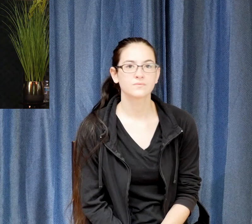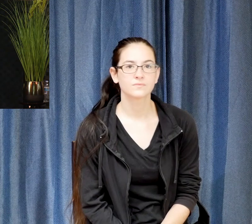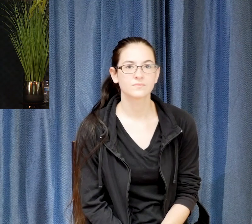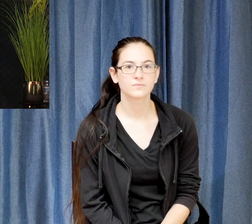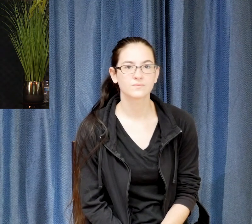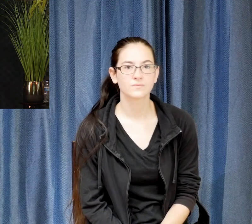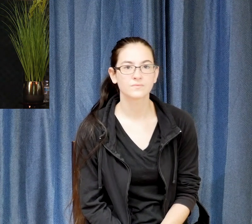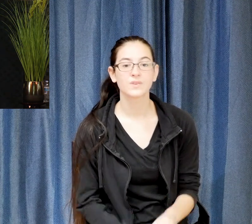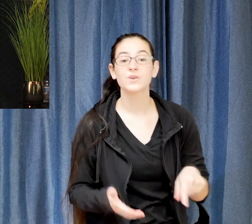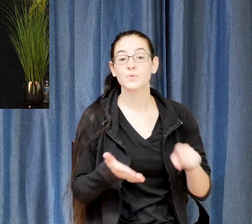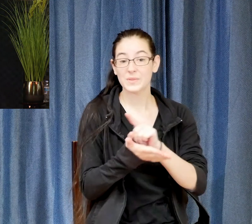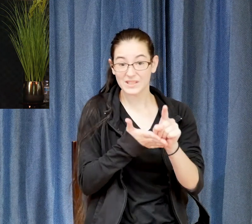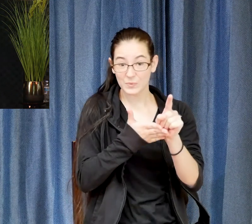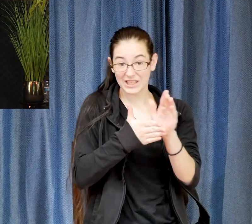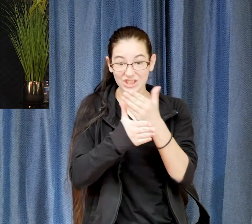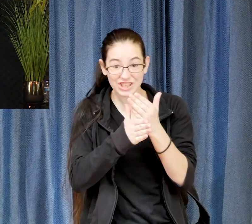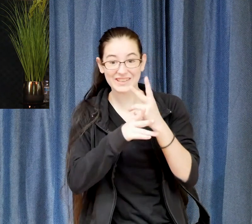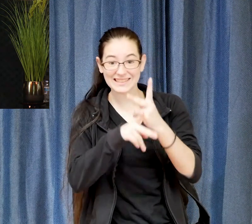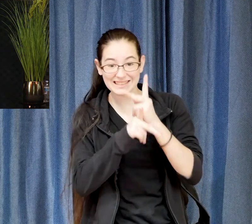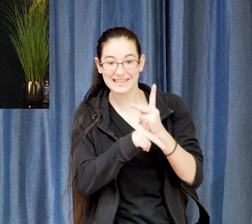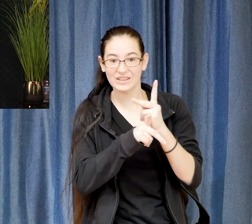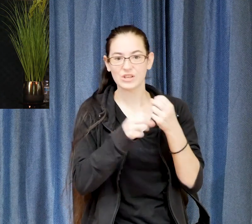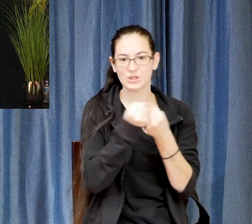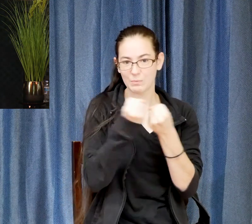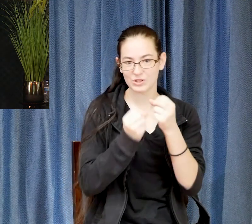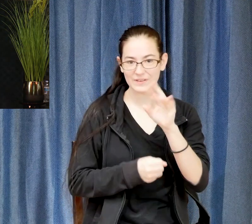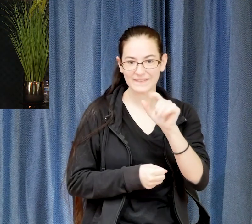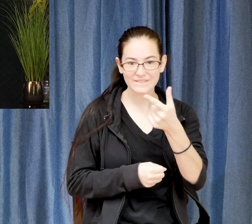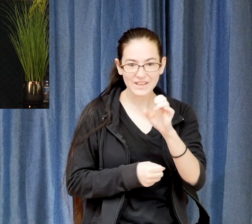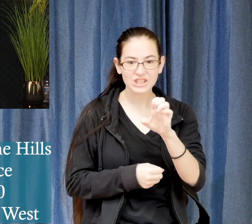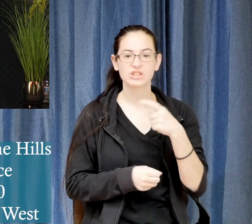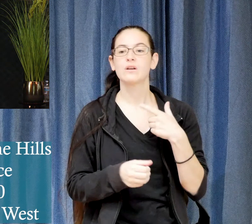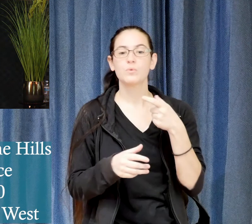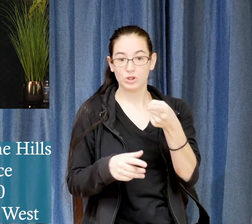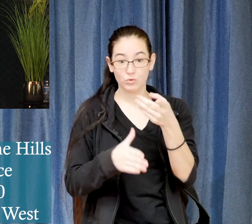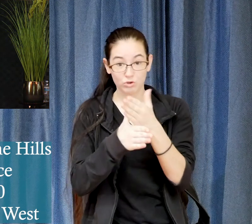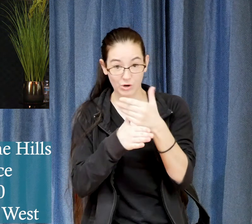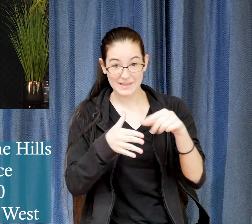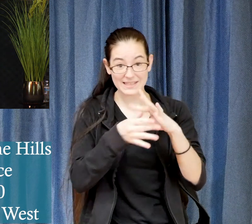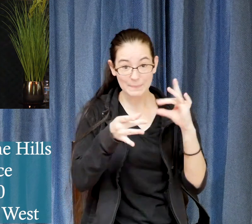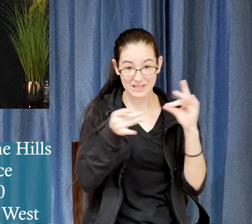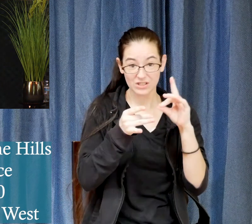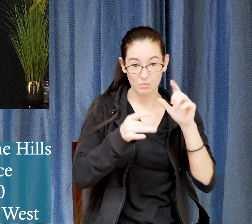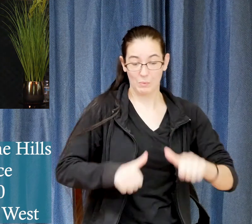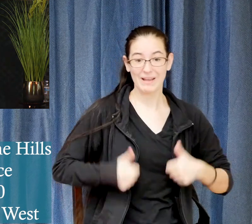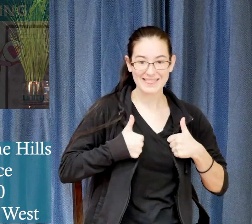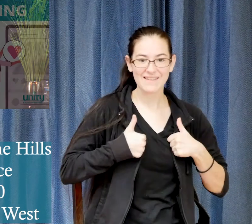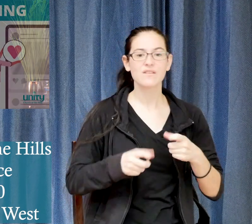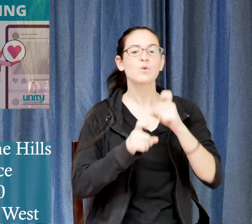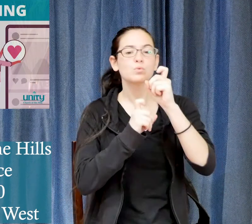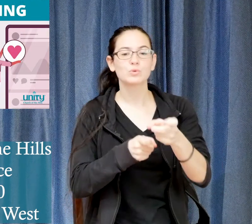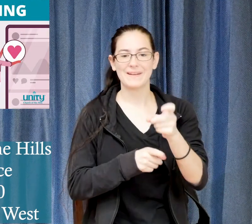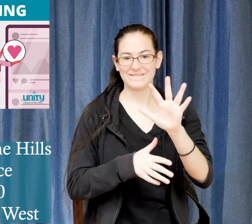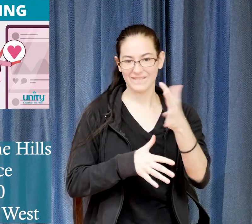This week's Sharing is Caring benefits Foster Village. For every share of the message while we are live, we'll donate $5 to